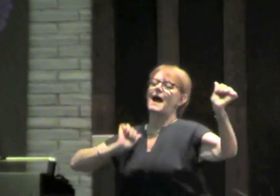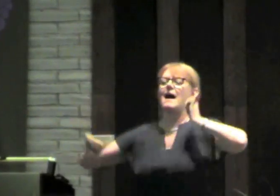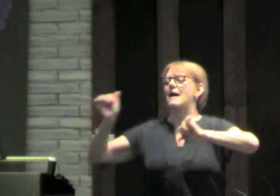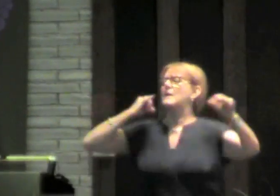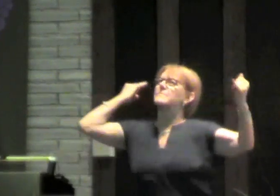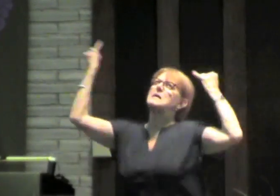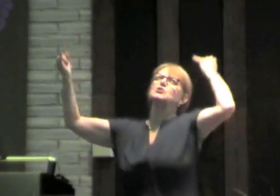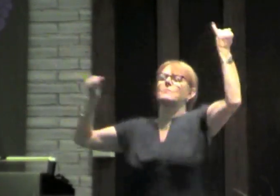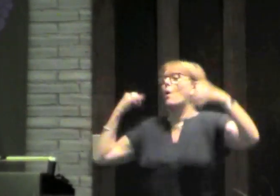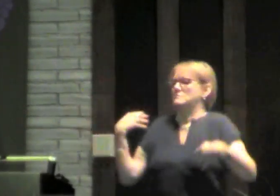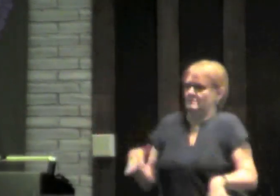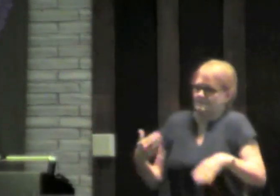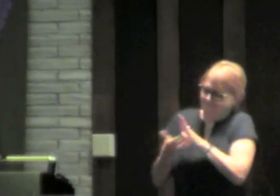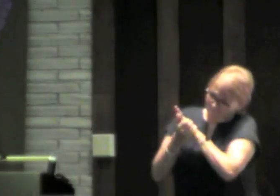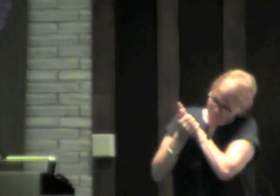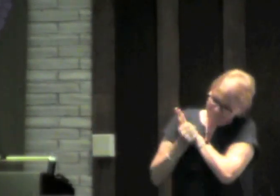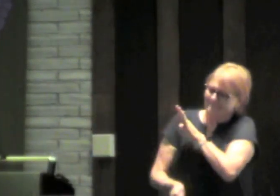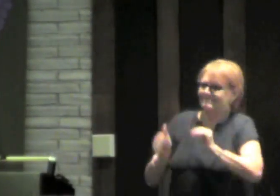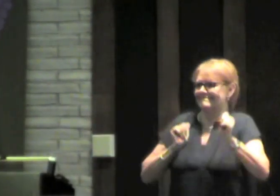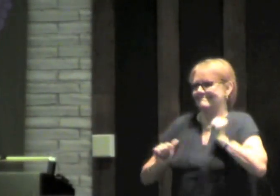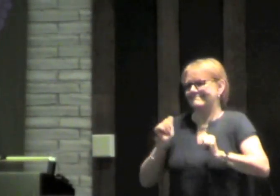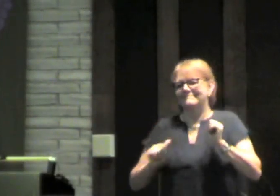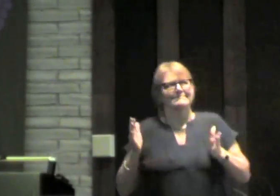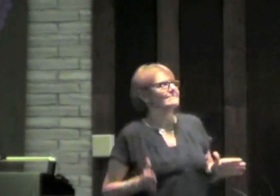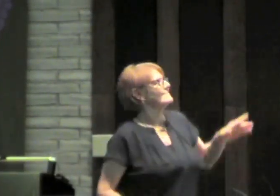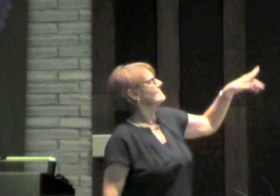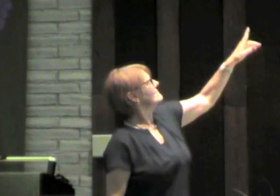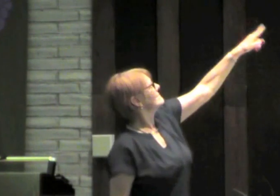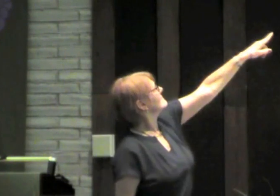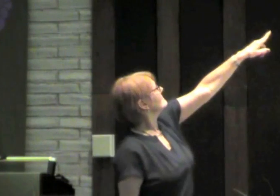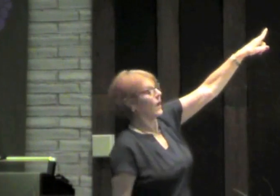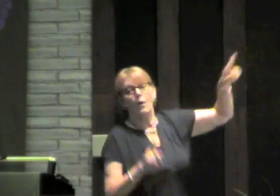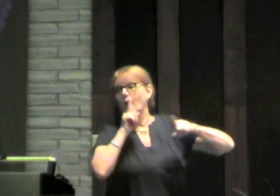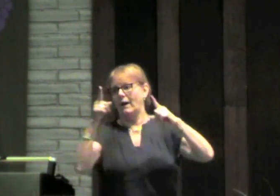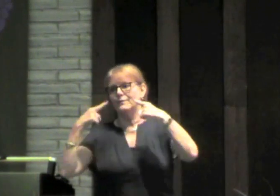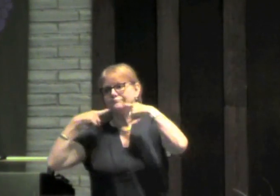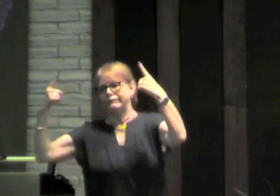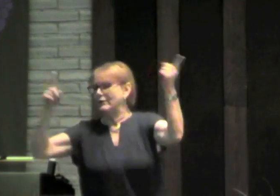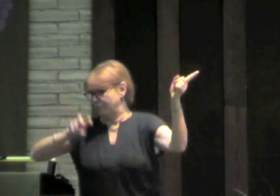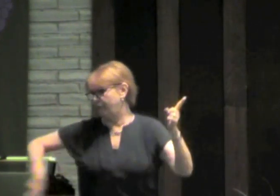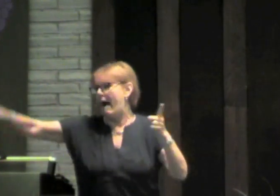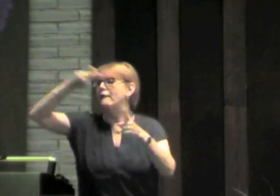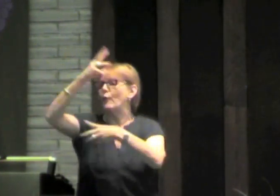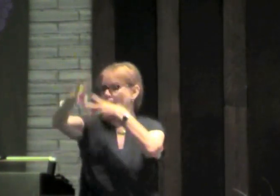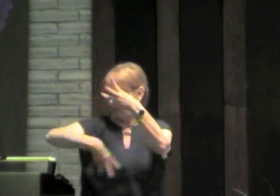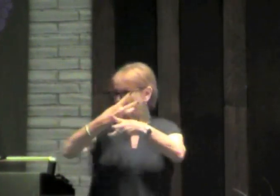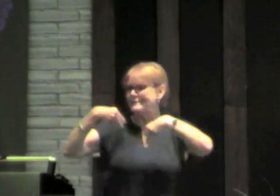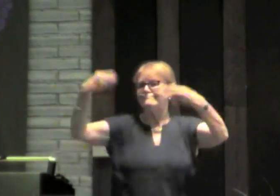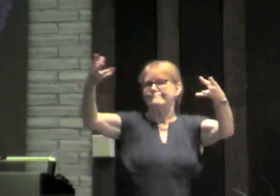And she was a wonderful actress. She had a rich imagination, and she was incredible. And they are